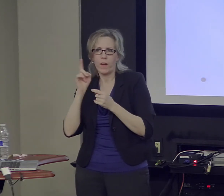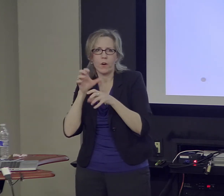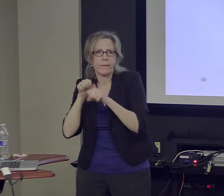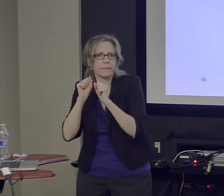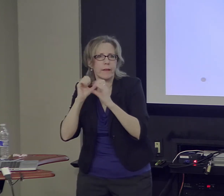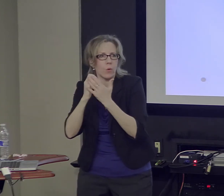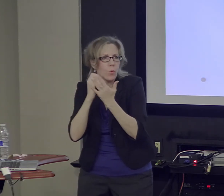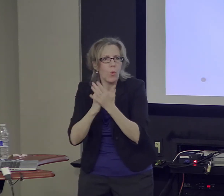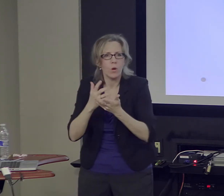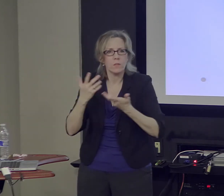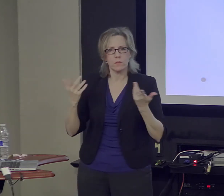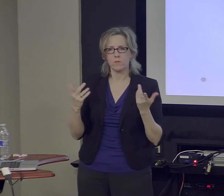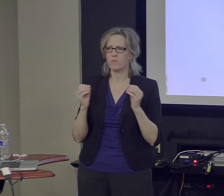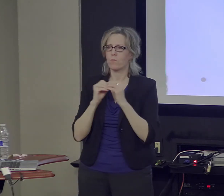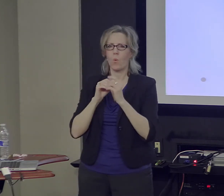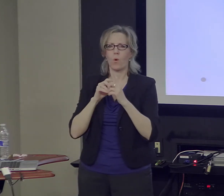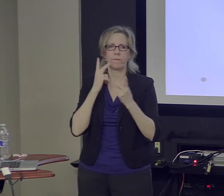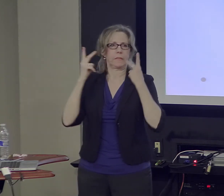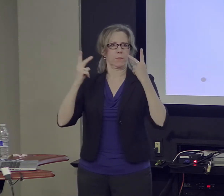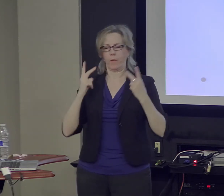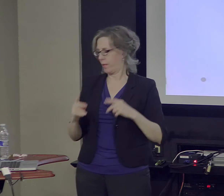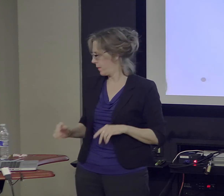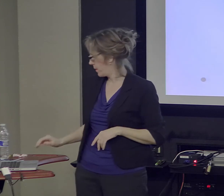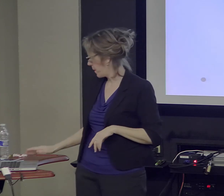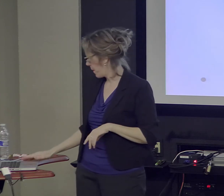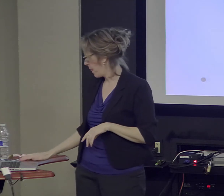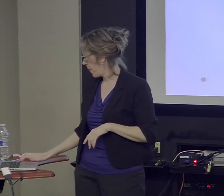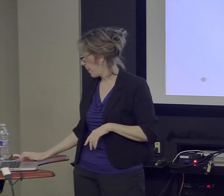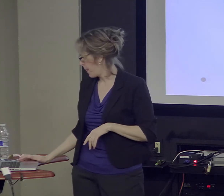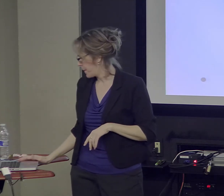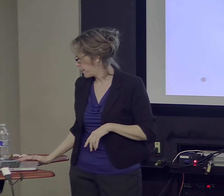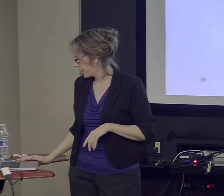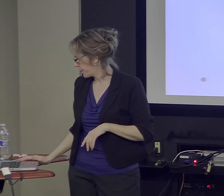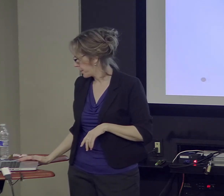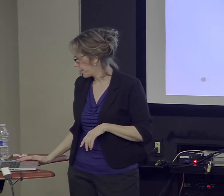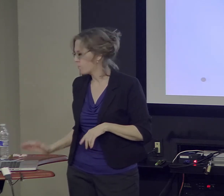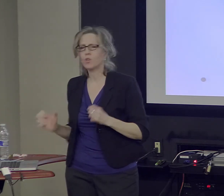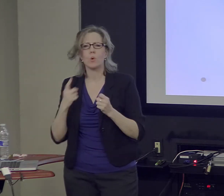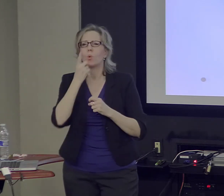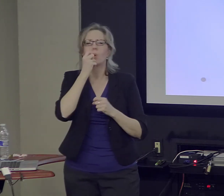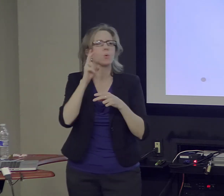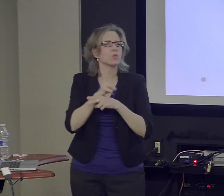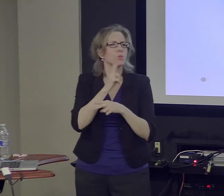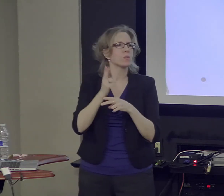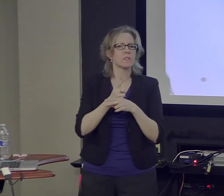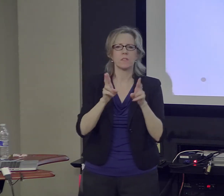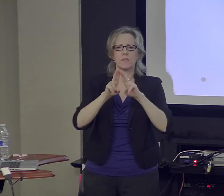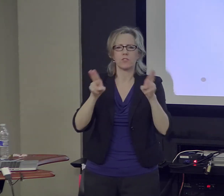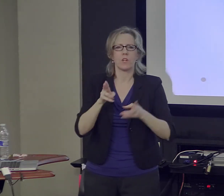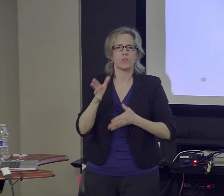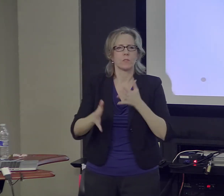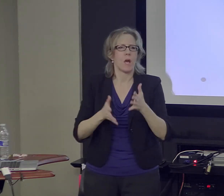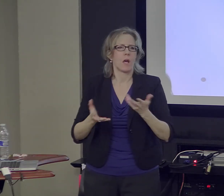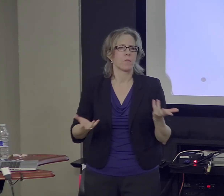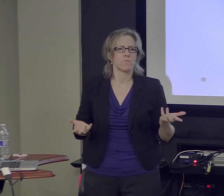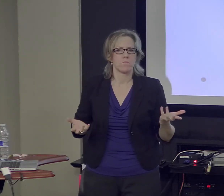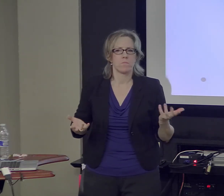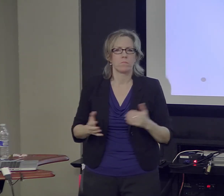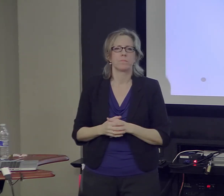People are very curious about international sign. People are very interested in becoming fluent in international sign.